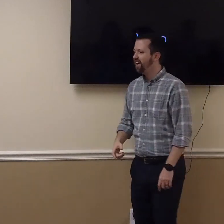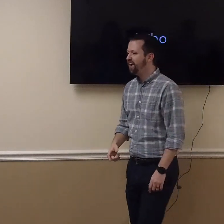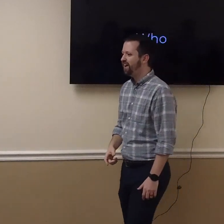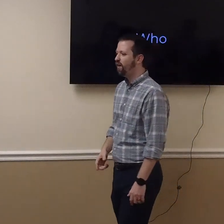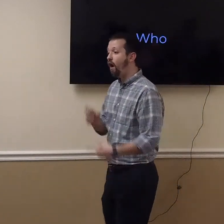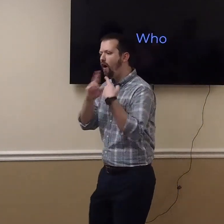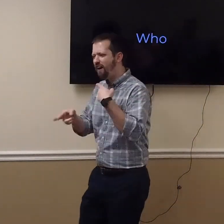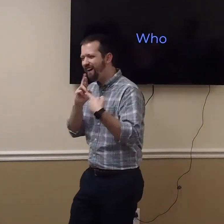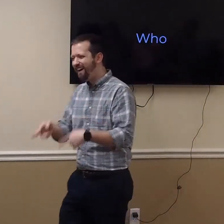Oh, R?